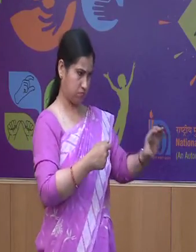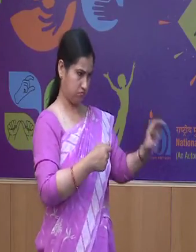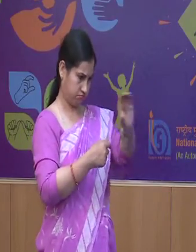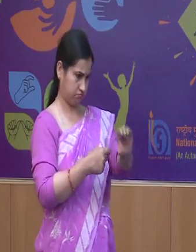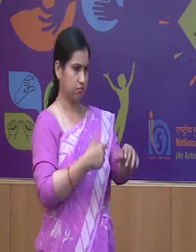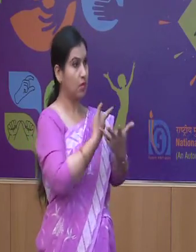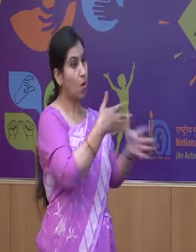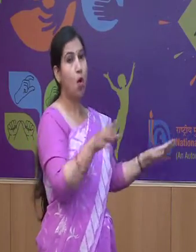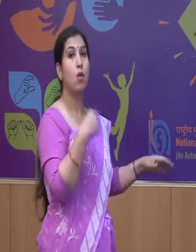reasons.